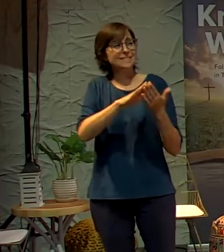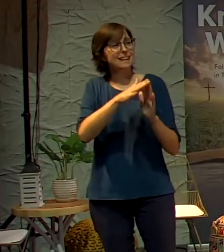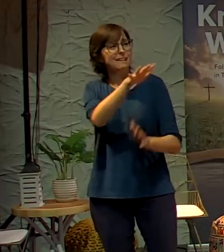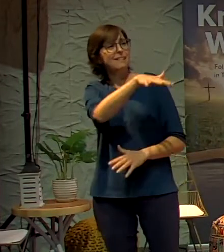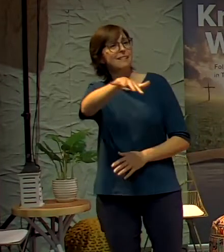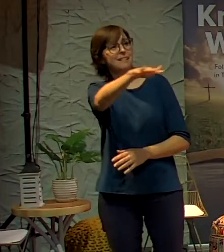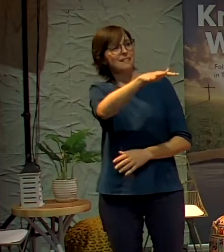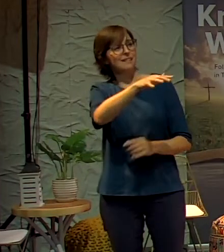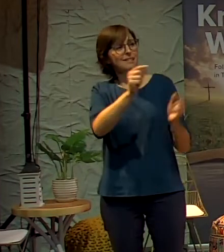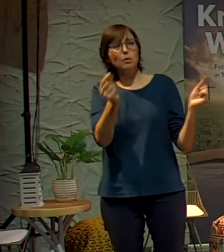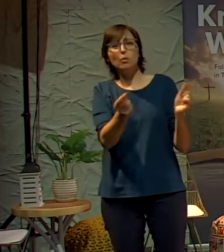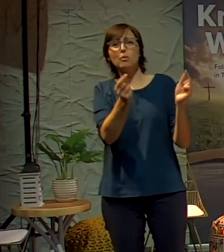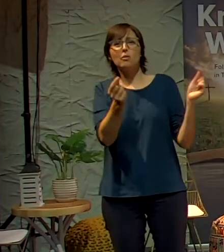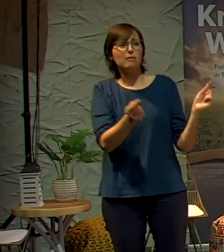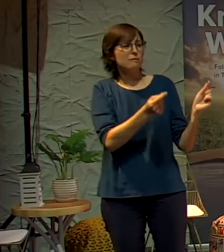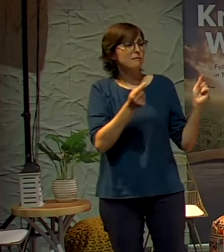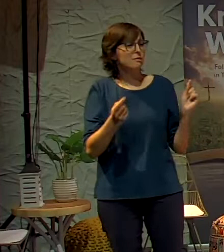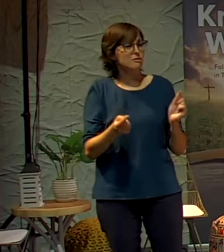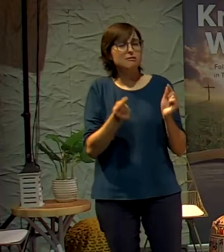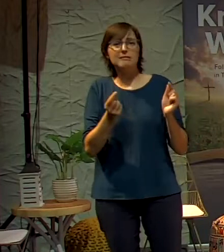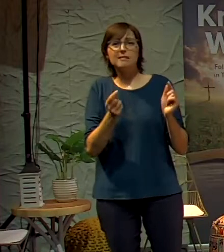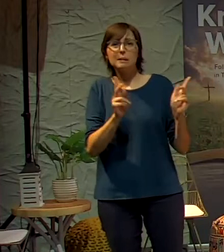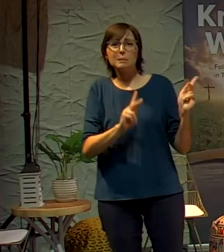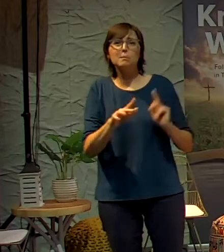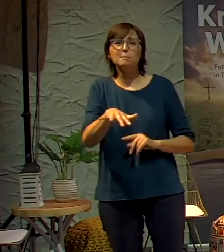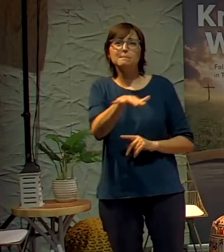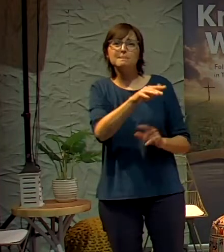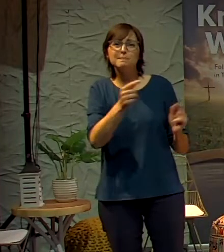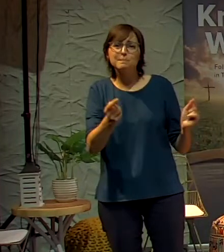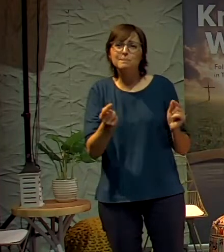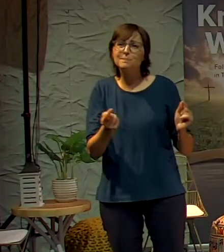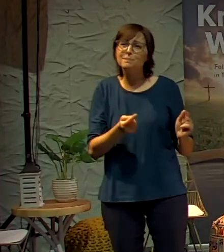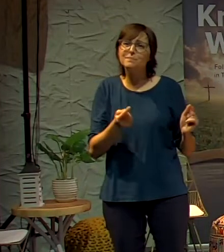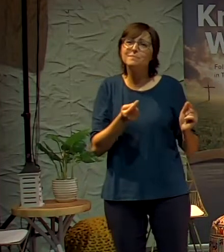people. And here we are